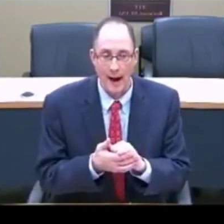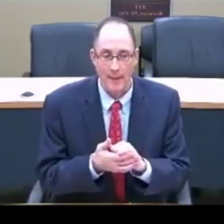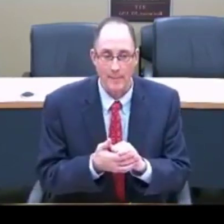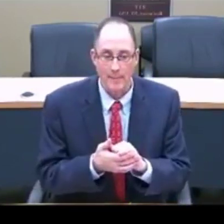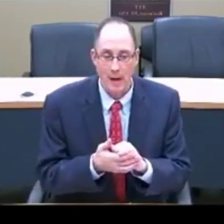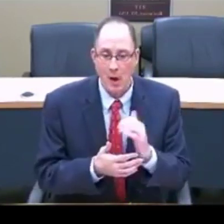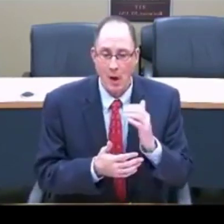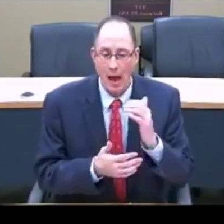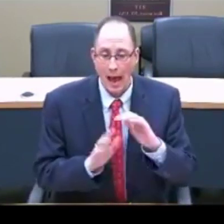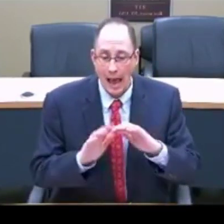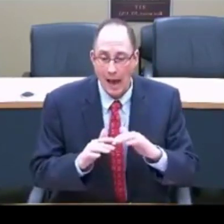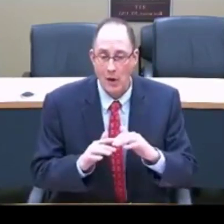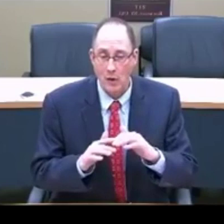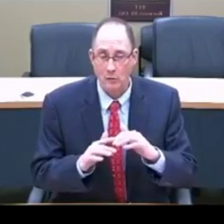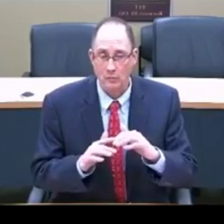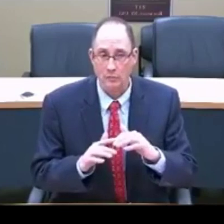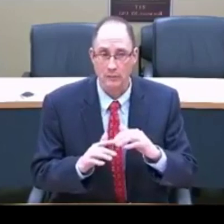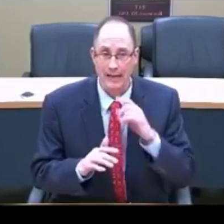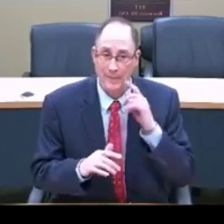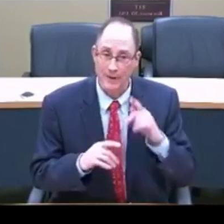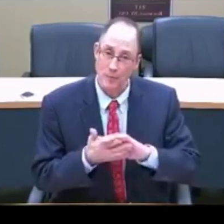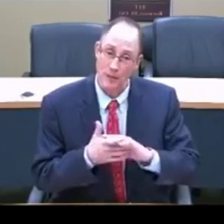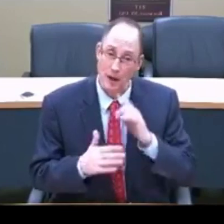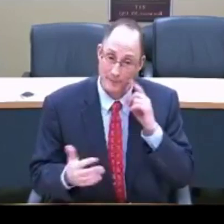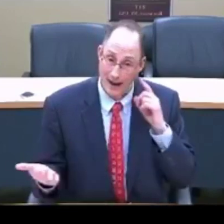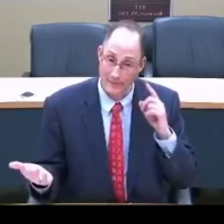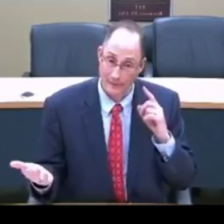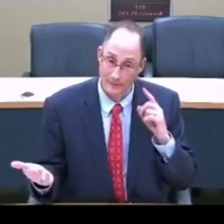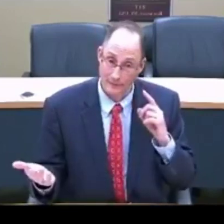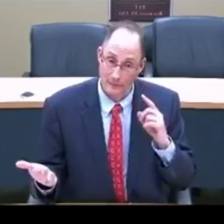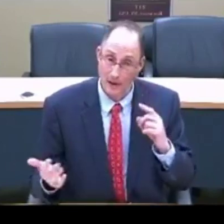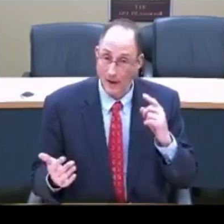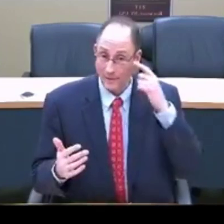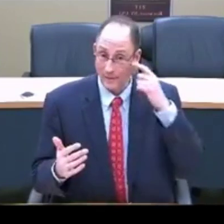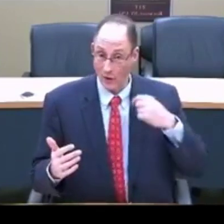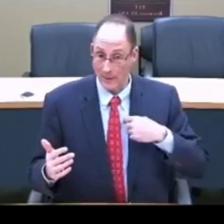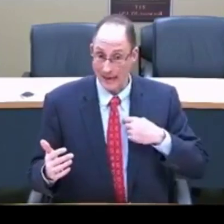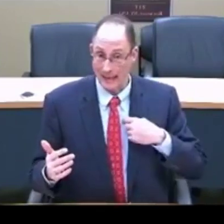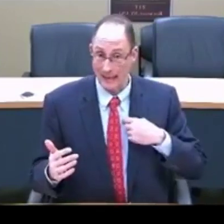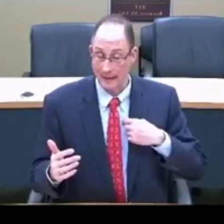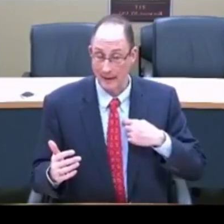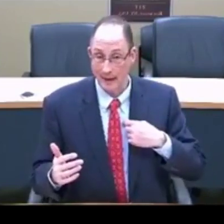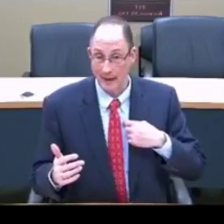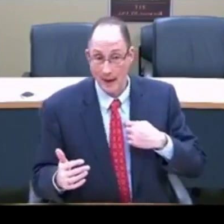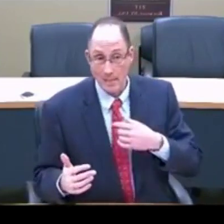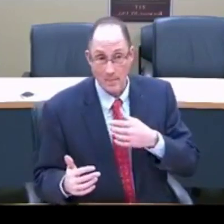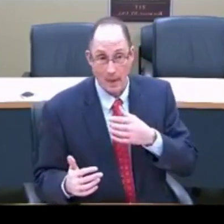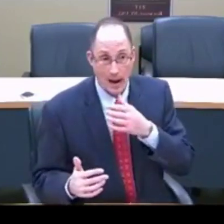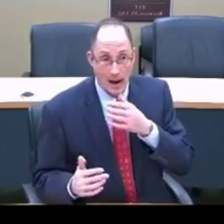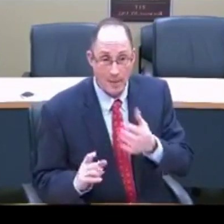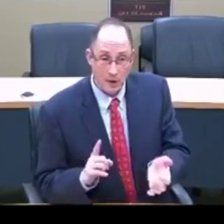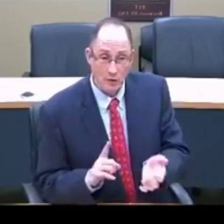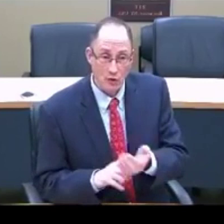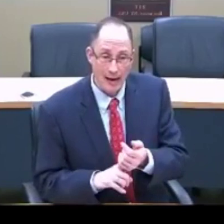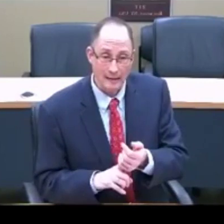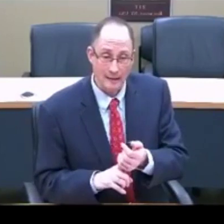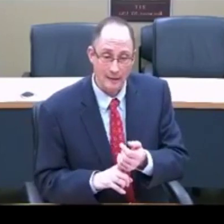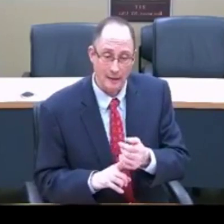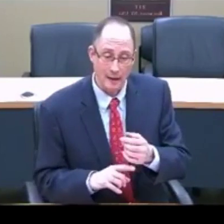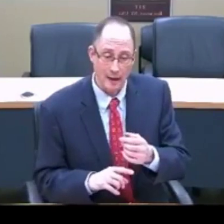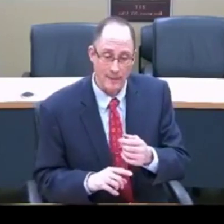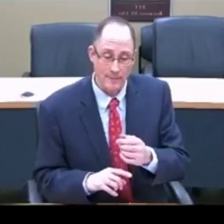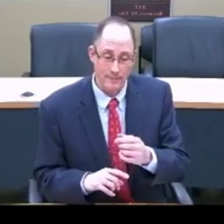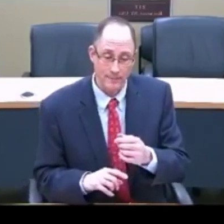how deaf people become deaf. For me, my mom contracted